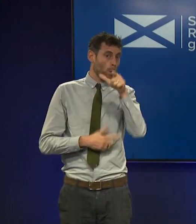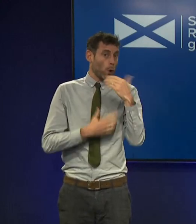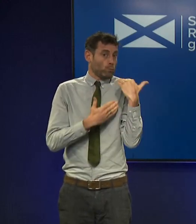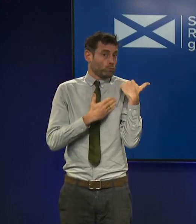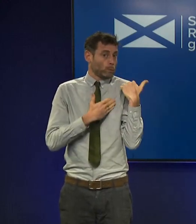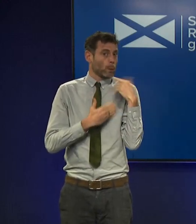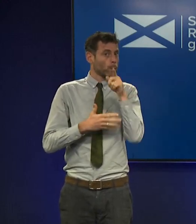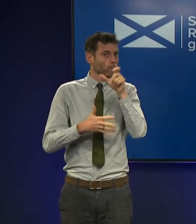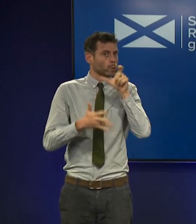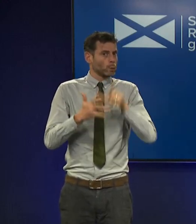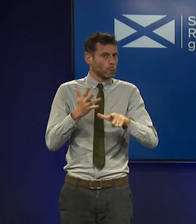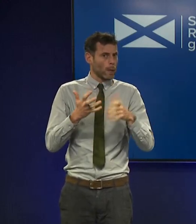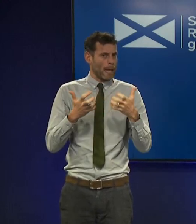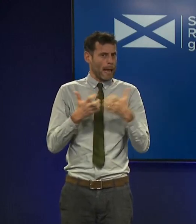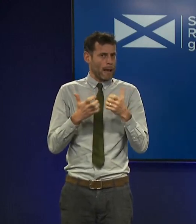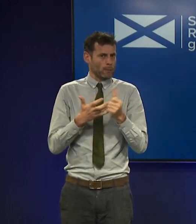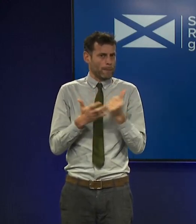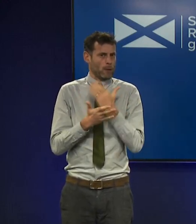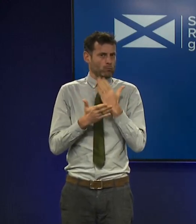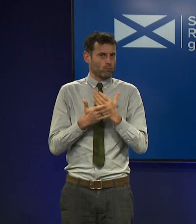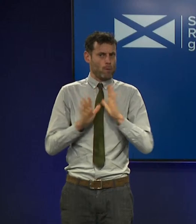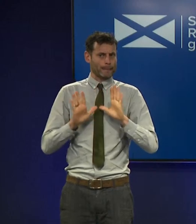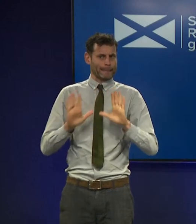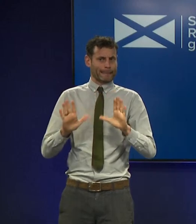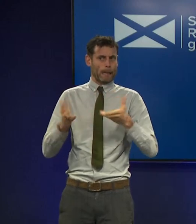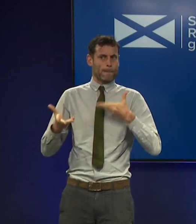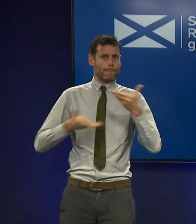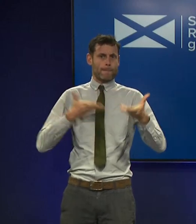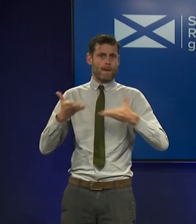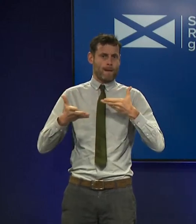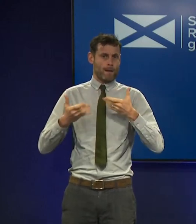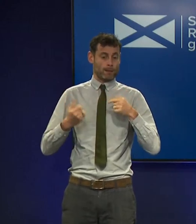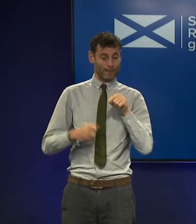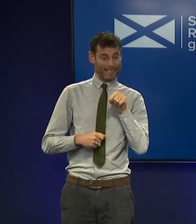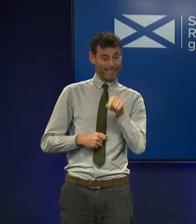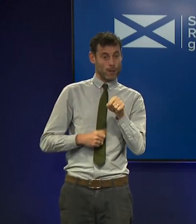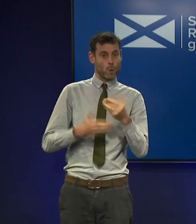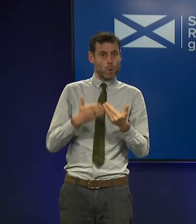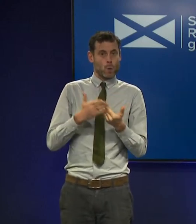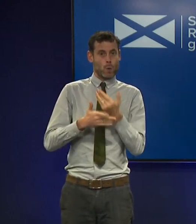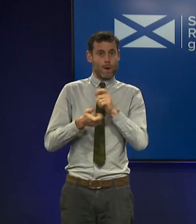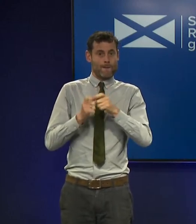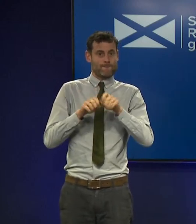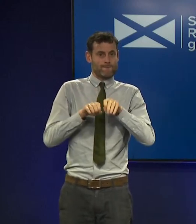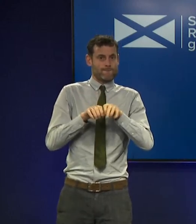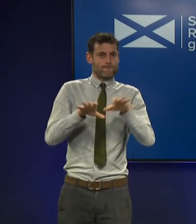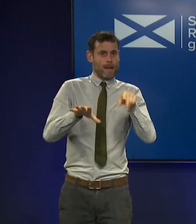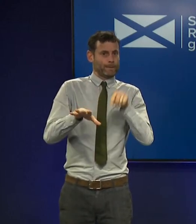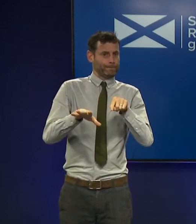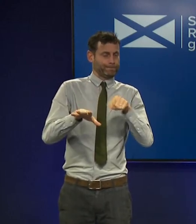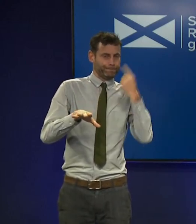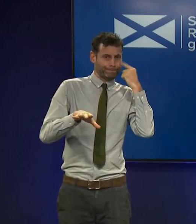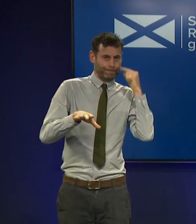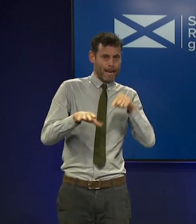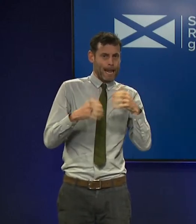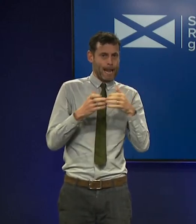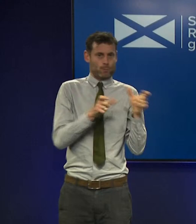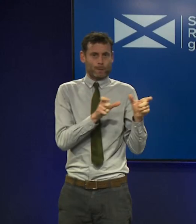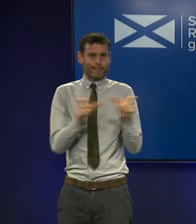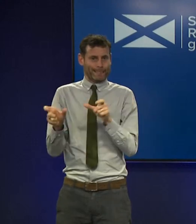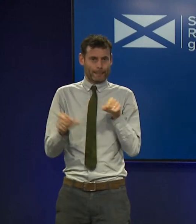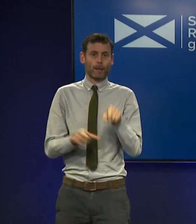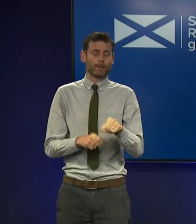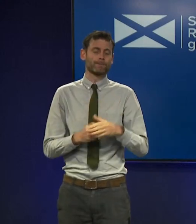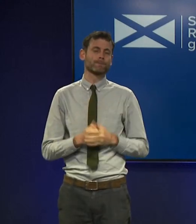in general, but this new variant in particular. Firstly, what do we know at this stage? And as I said a moment